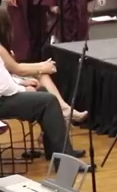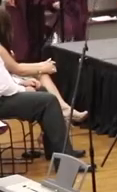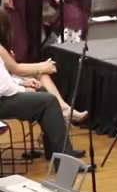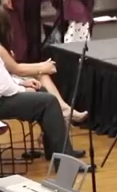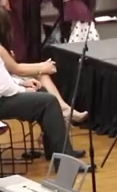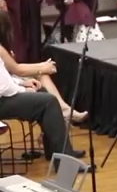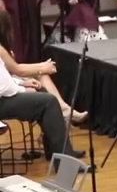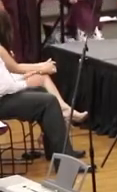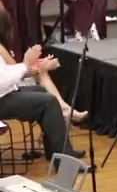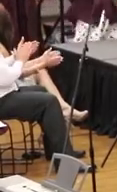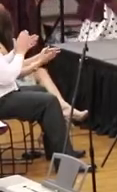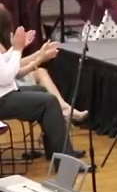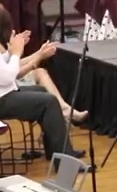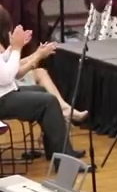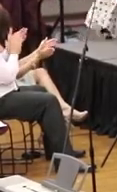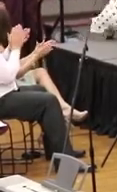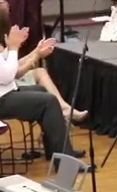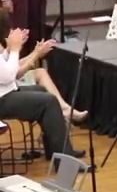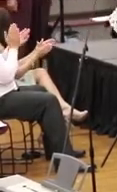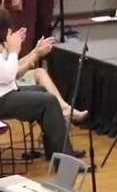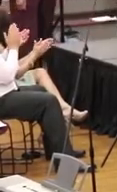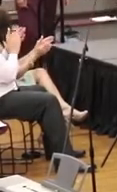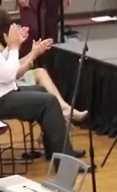Presley Carmen.